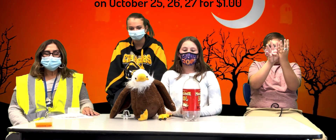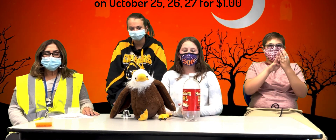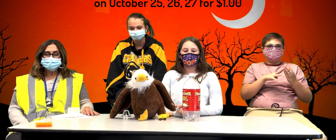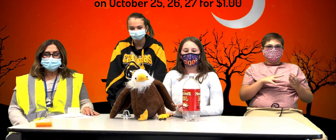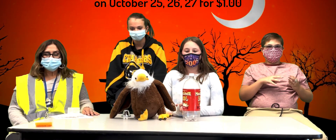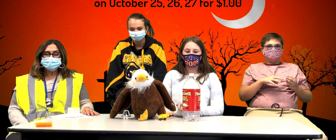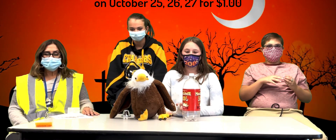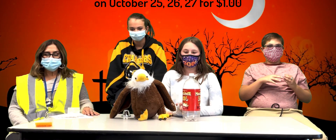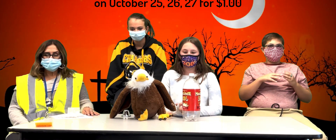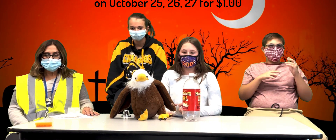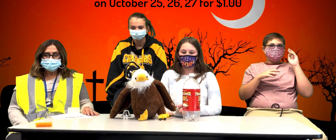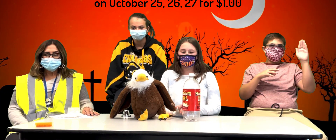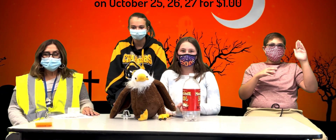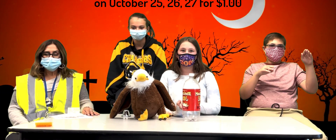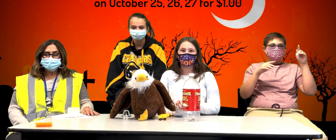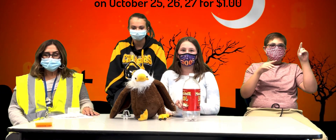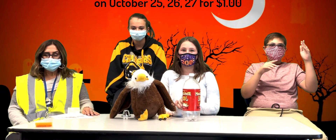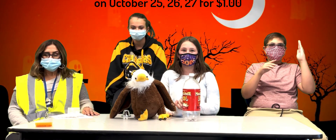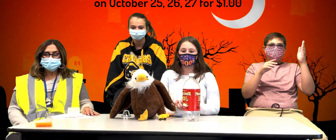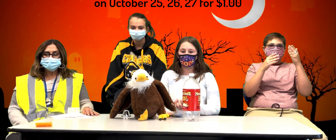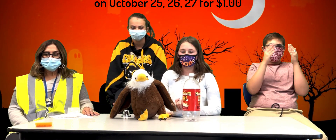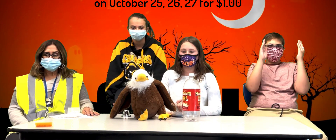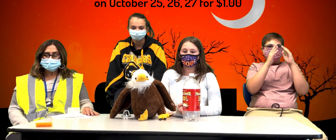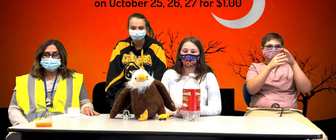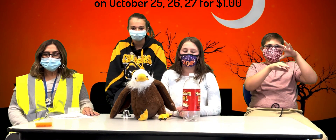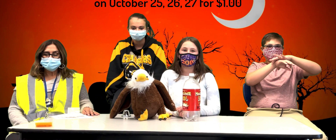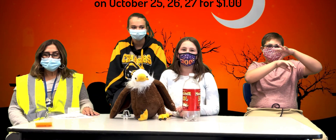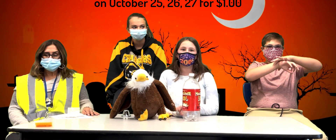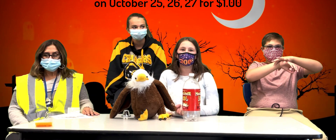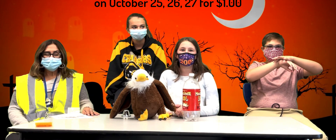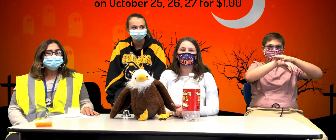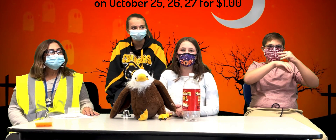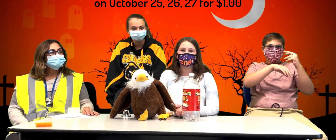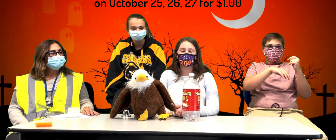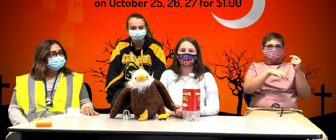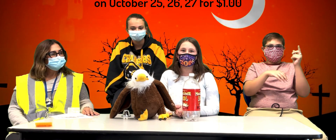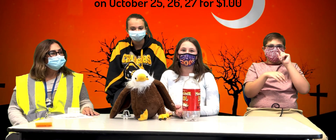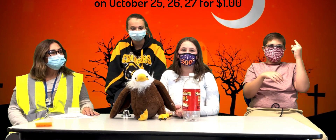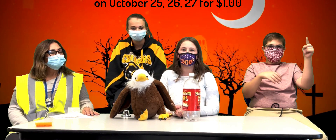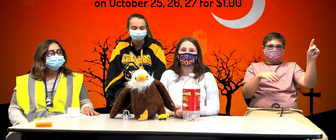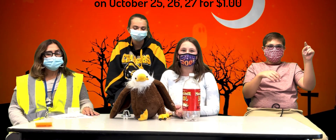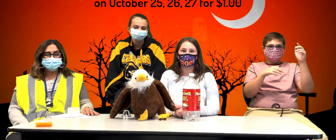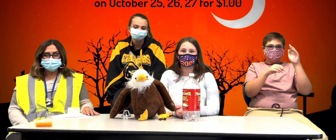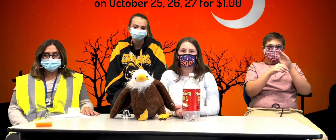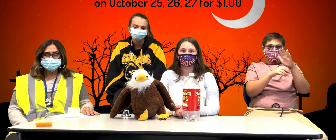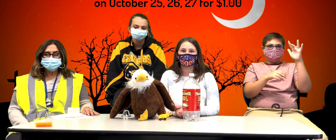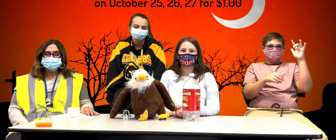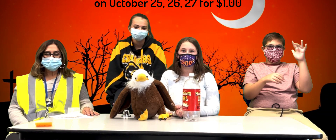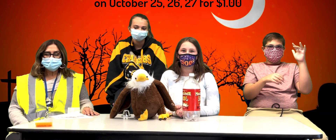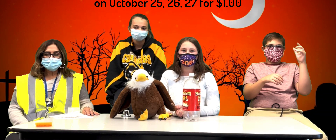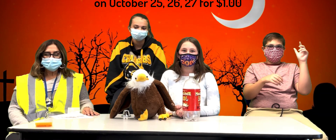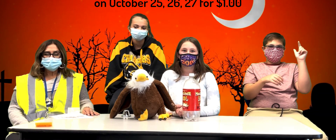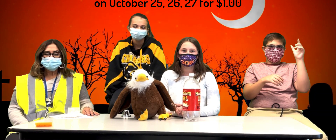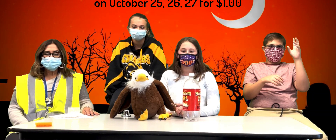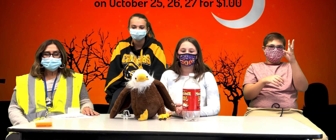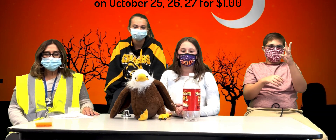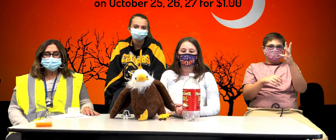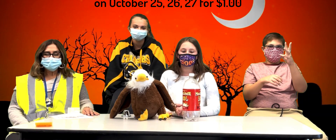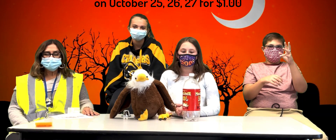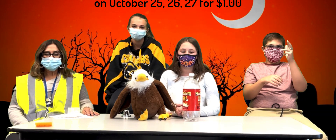We will be selling Halloween clams for $1 on the 25th, 26th, and 27th.